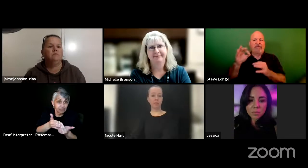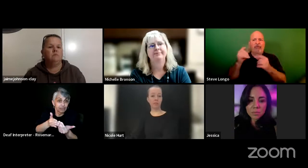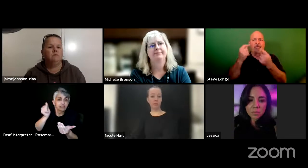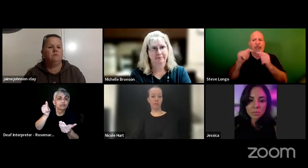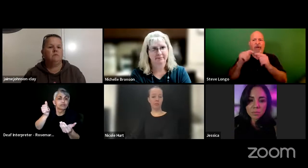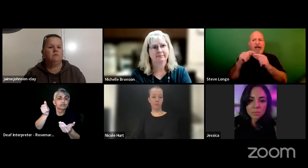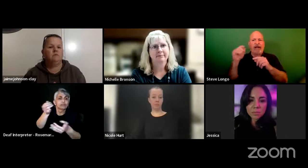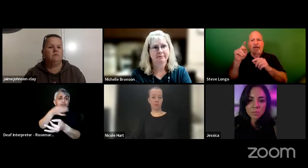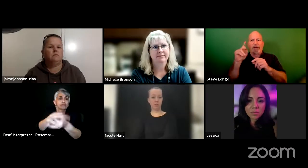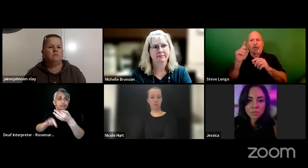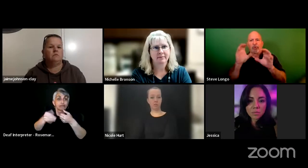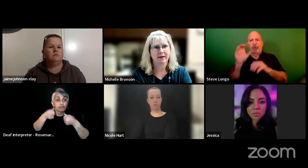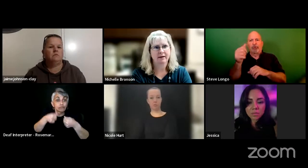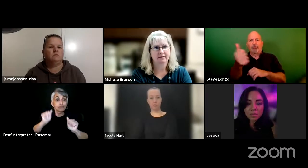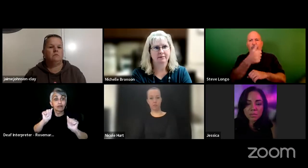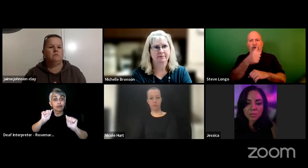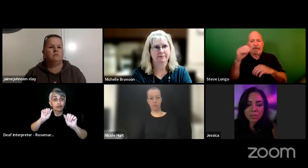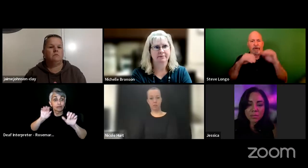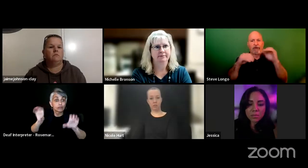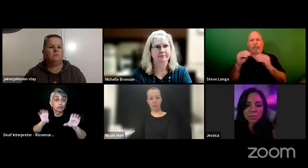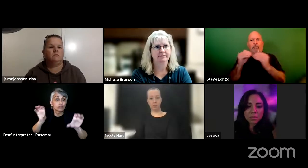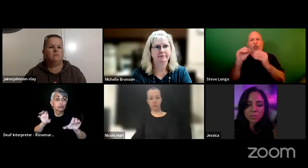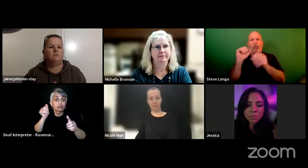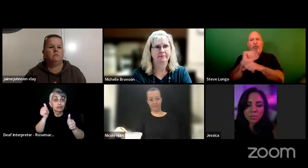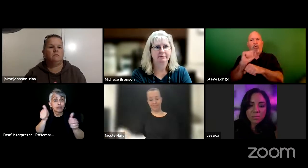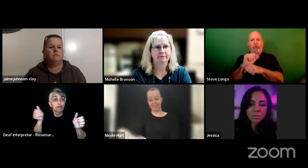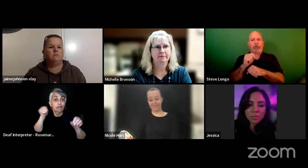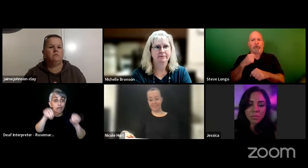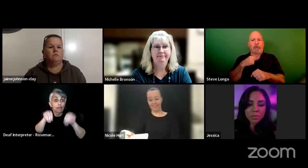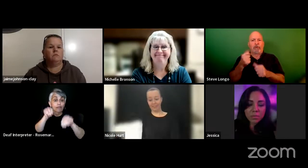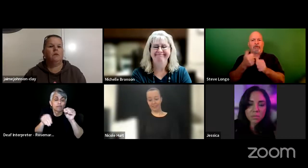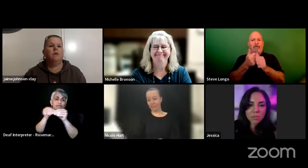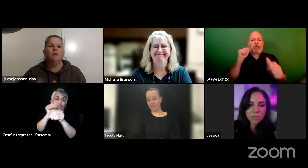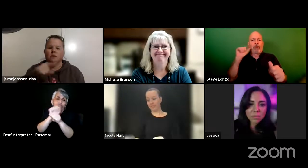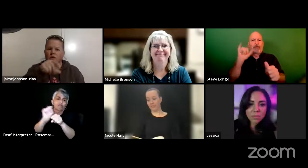for something that's easy to transport and get there.